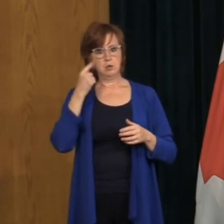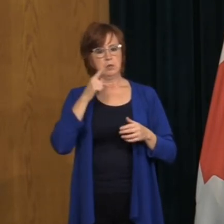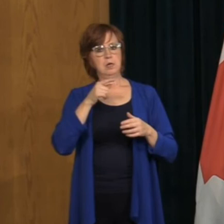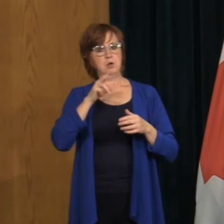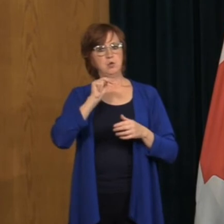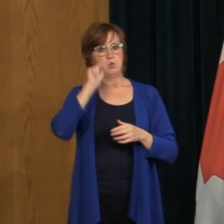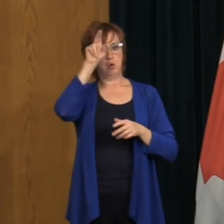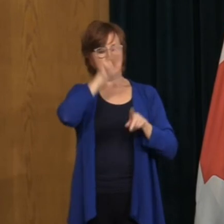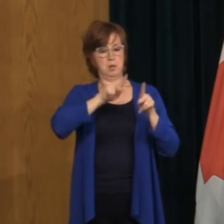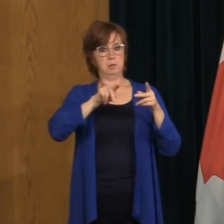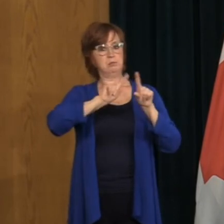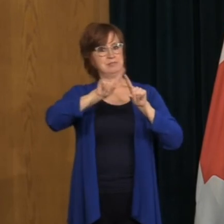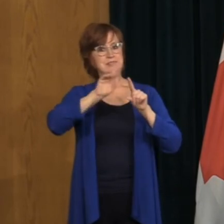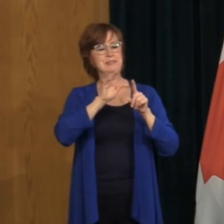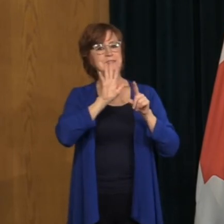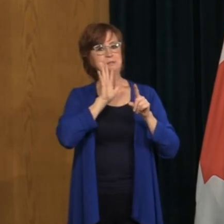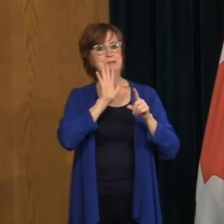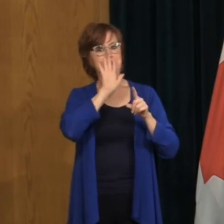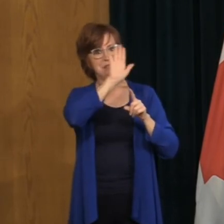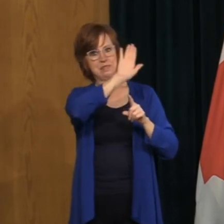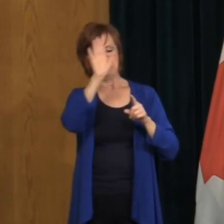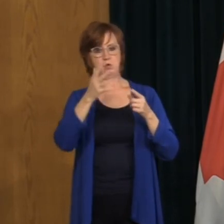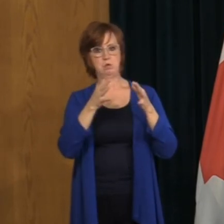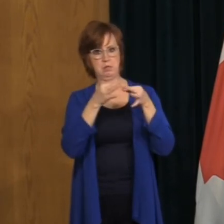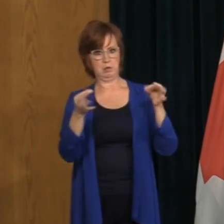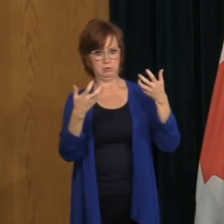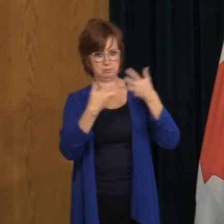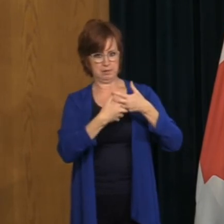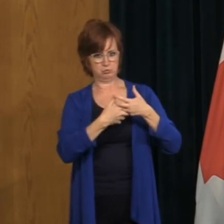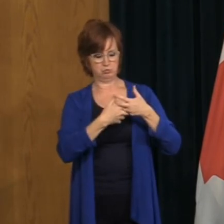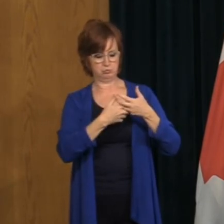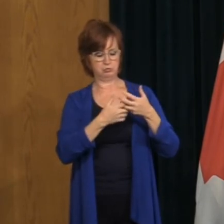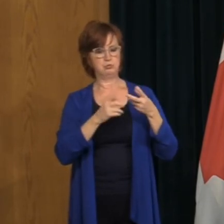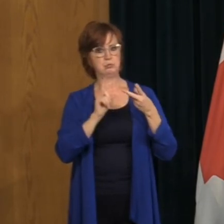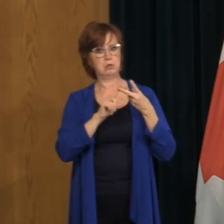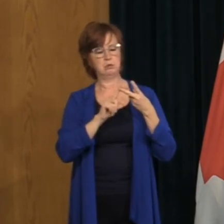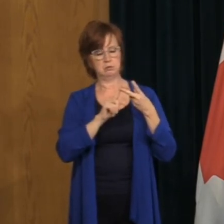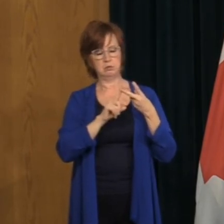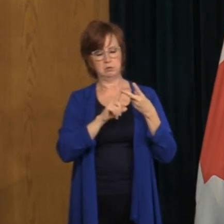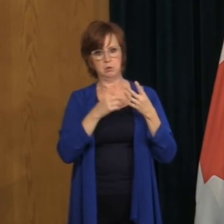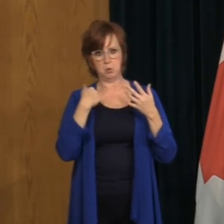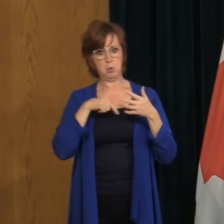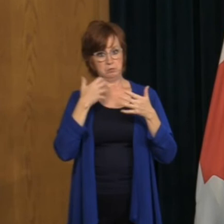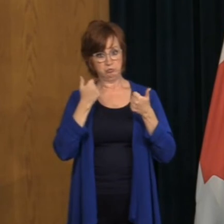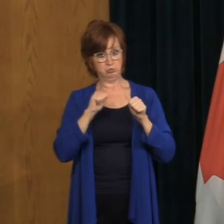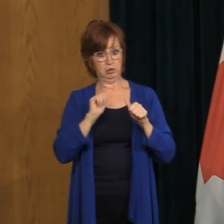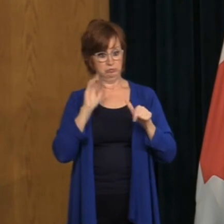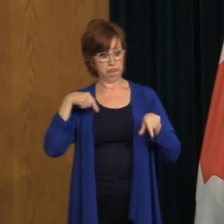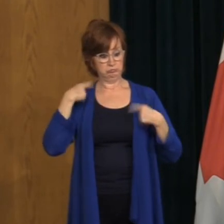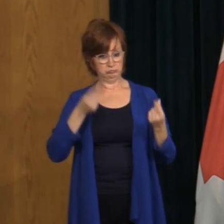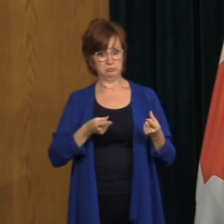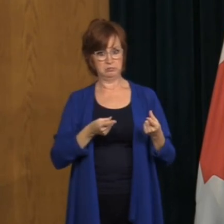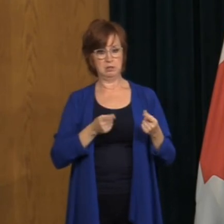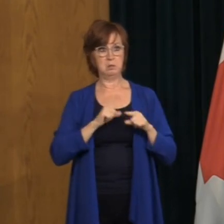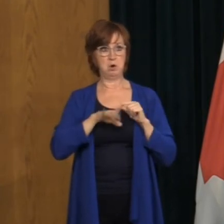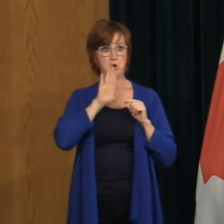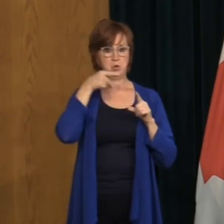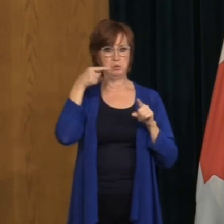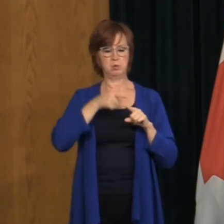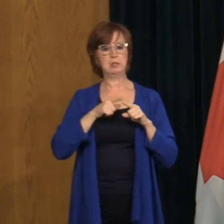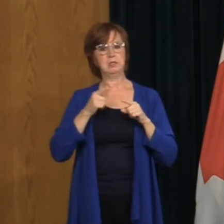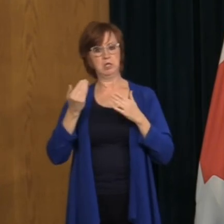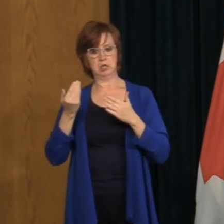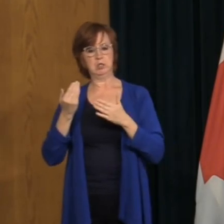has been some initiatives and efforts made with respect specifically to the northern parts of the province, but your point around